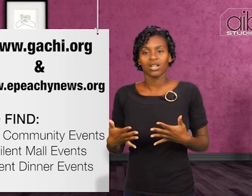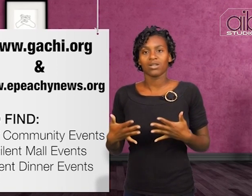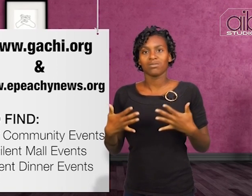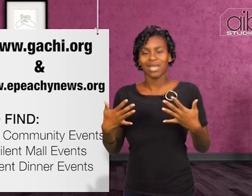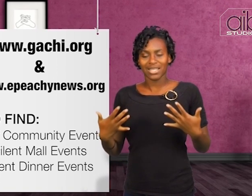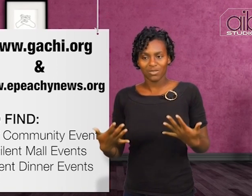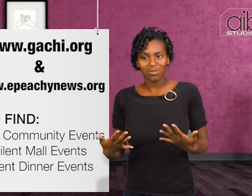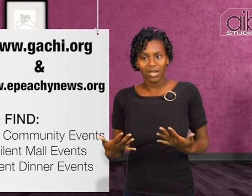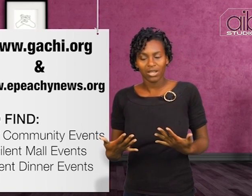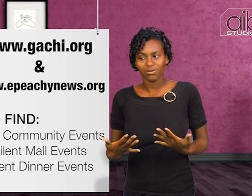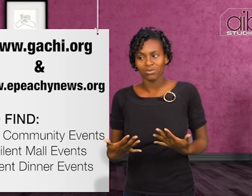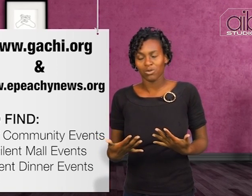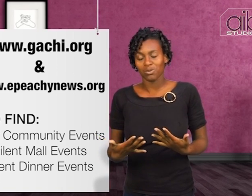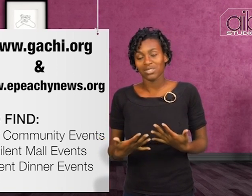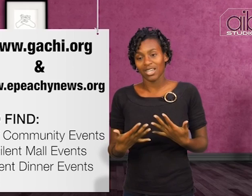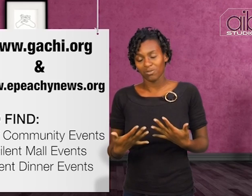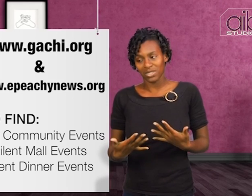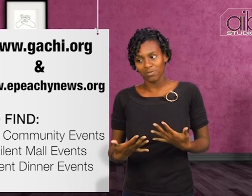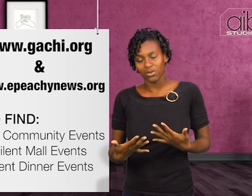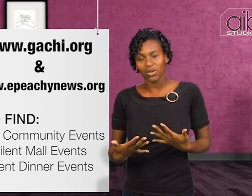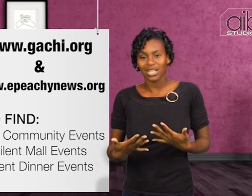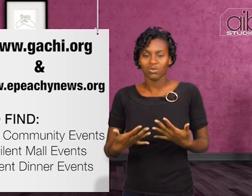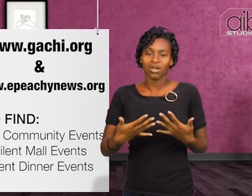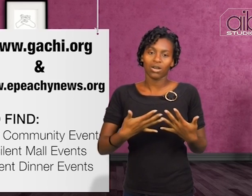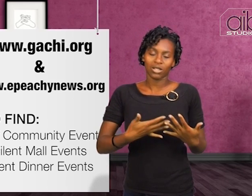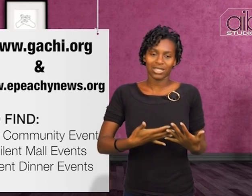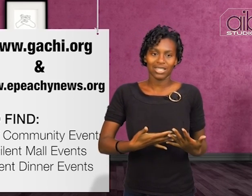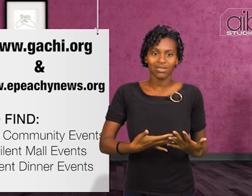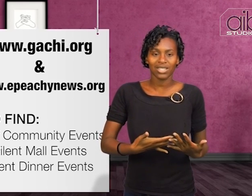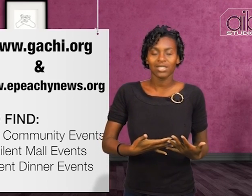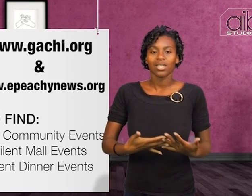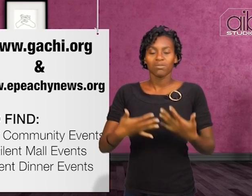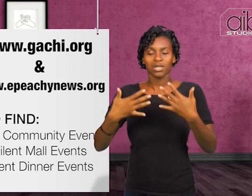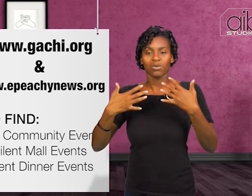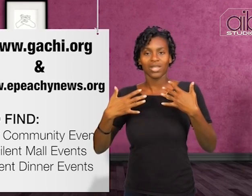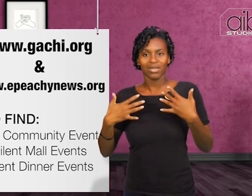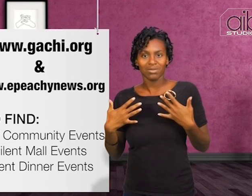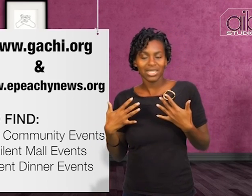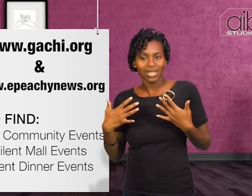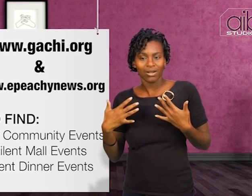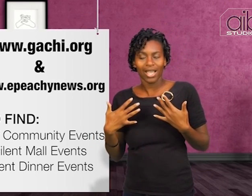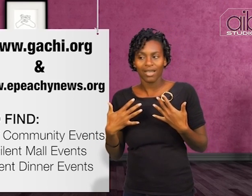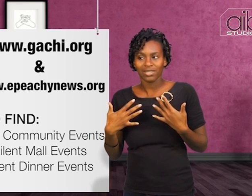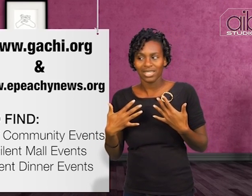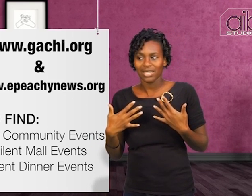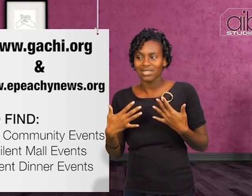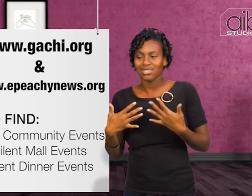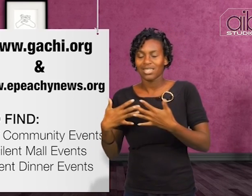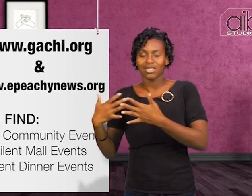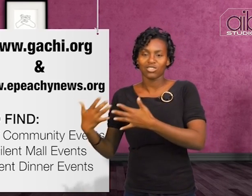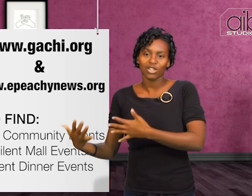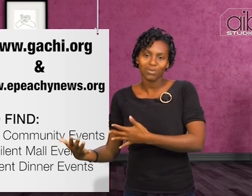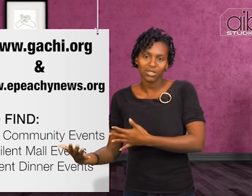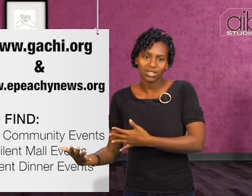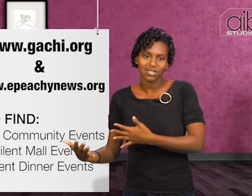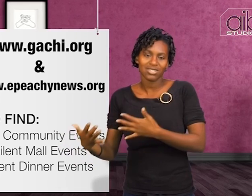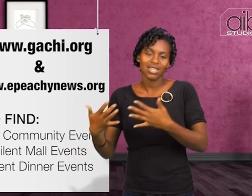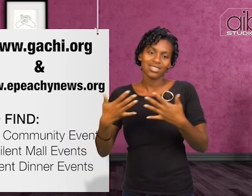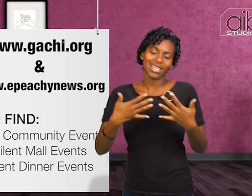where massive amount of group of deaf people, as well hard of hearing, people like me that are advocates, interpreters, sign